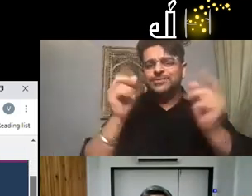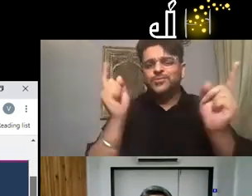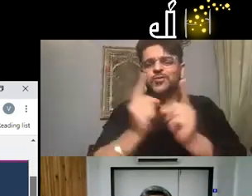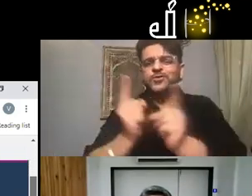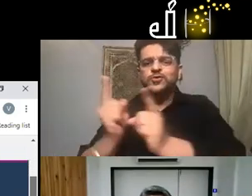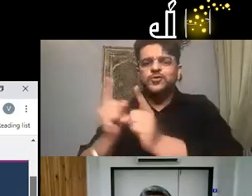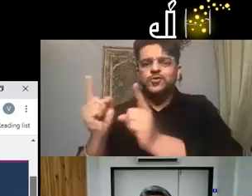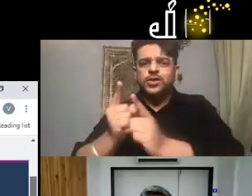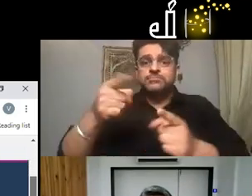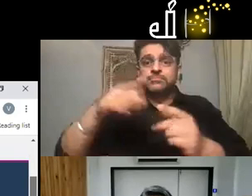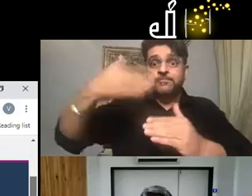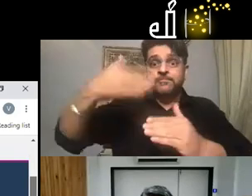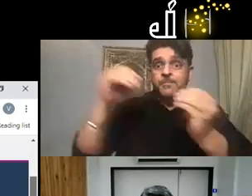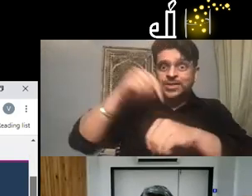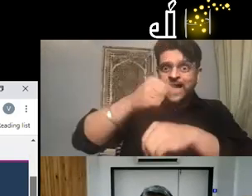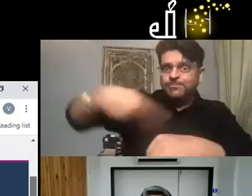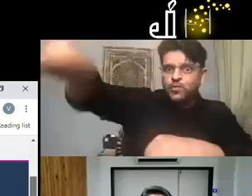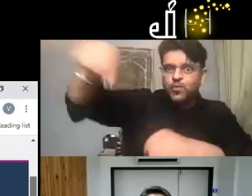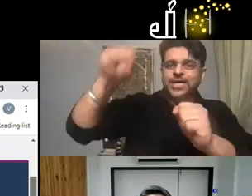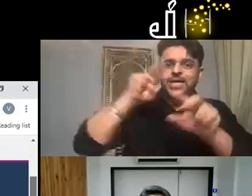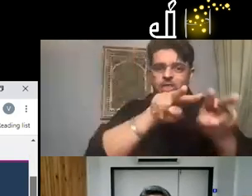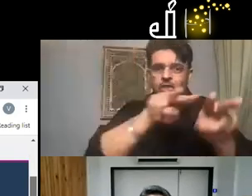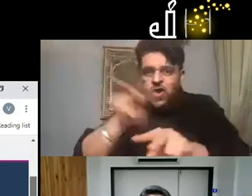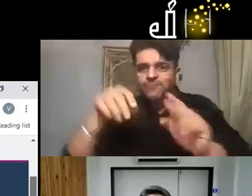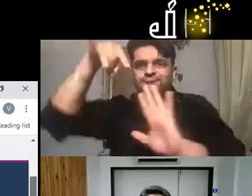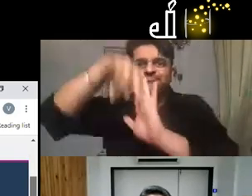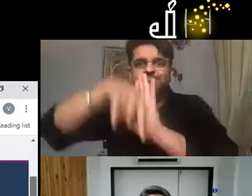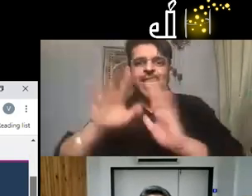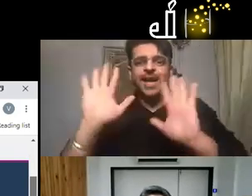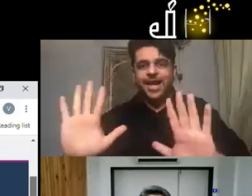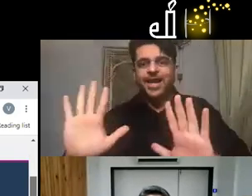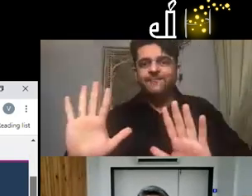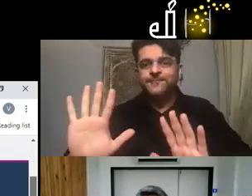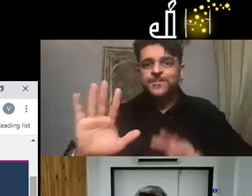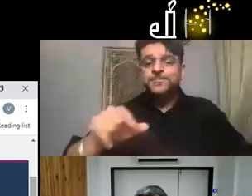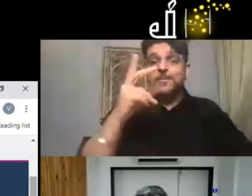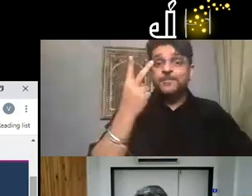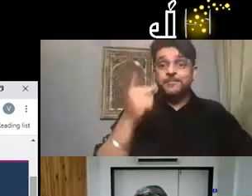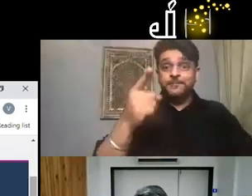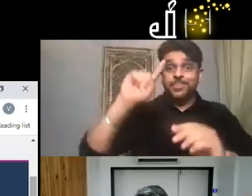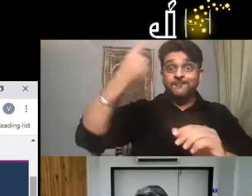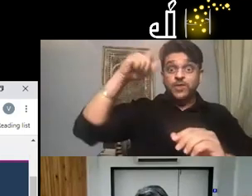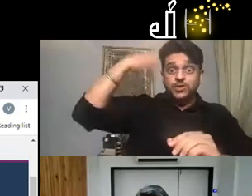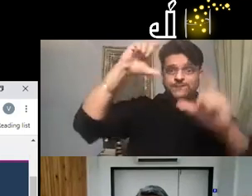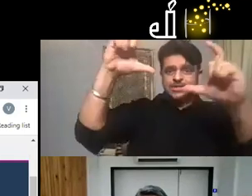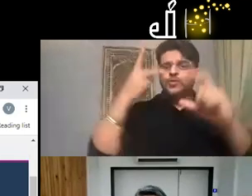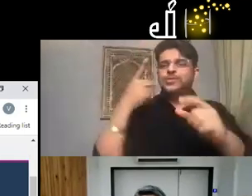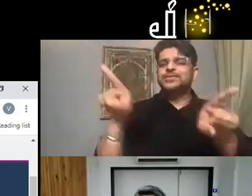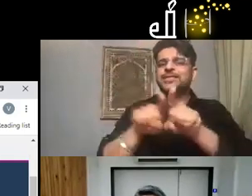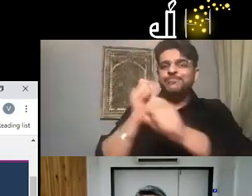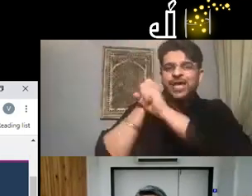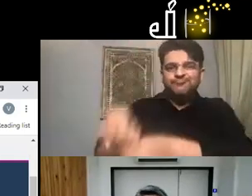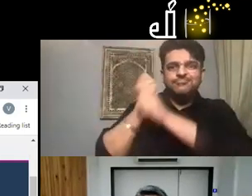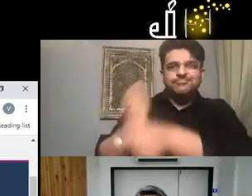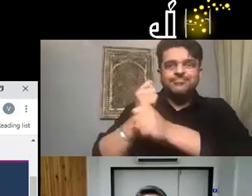I will be explaining in short about the website. And once you have the more time, you can go and learn about it in depth. And the